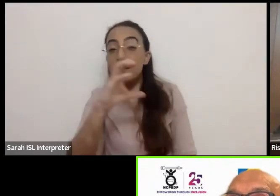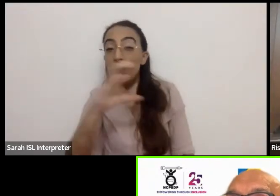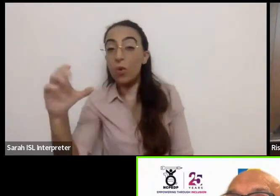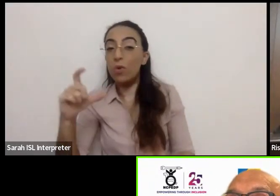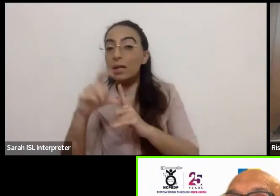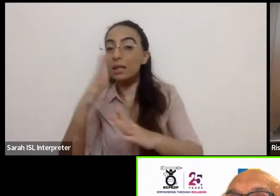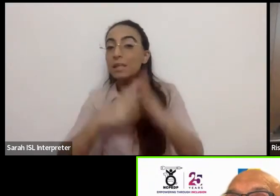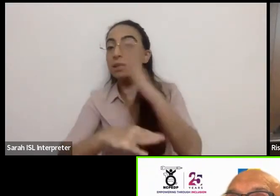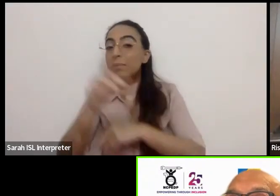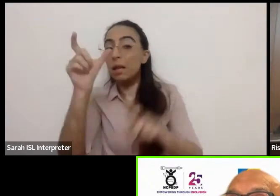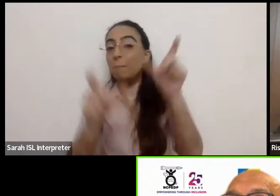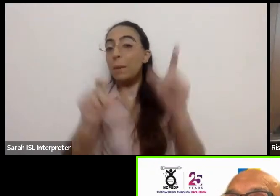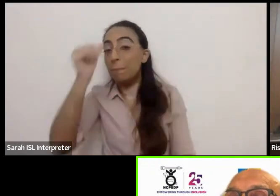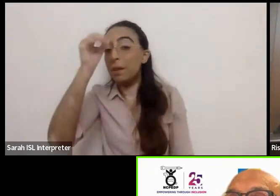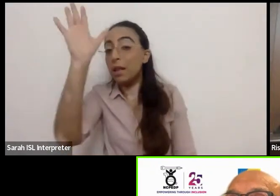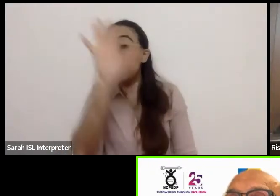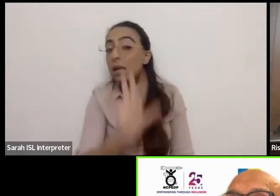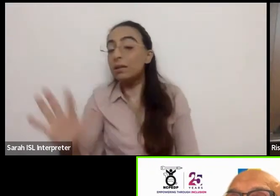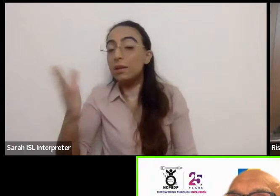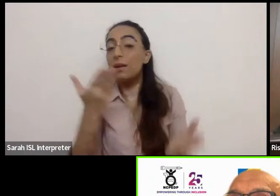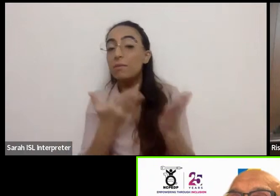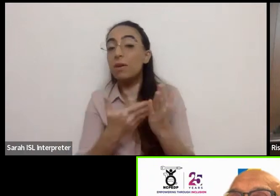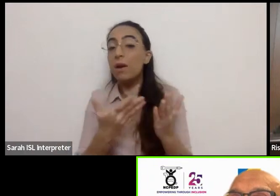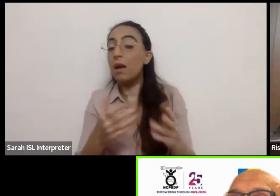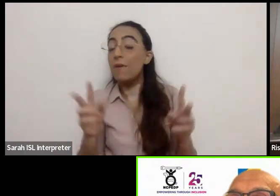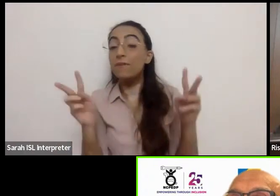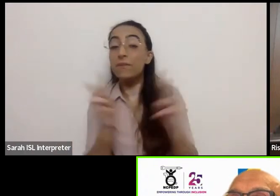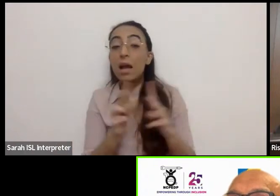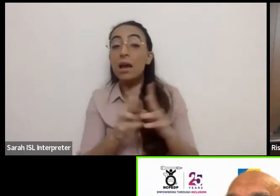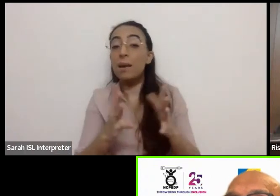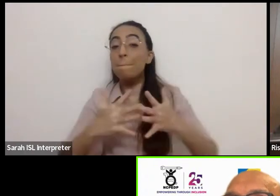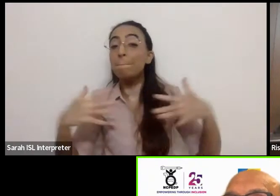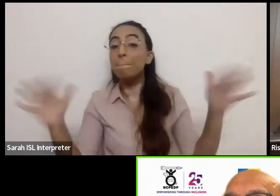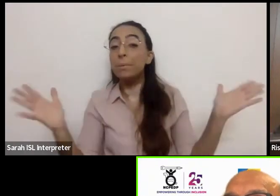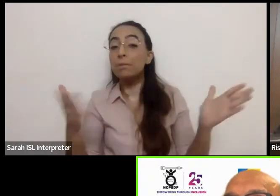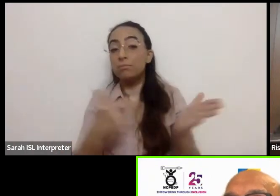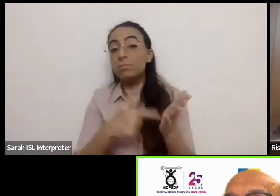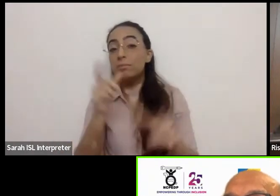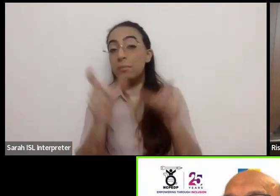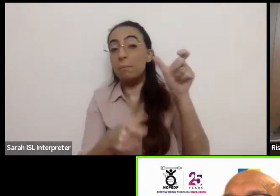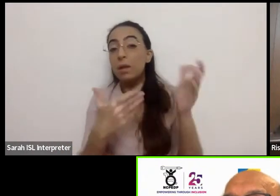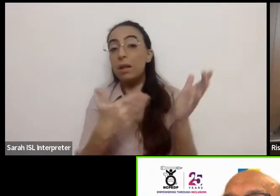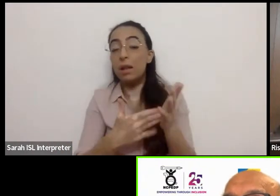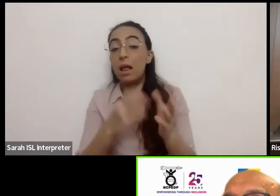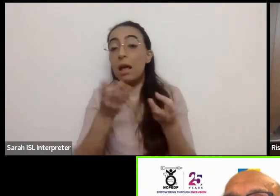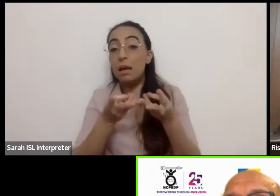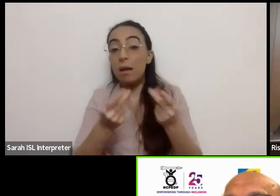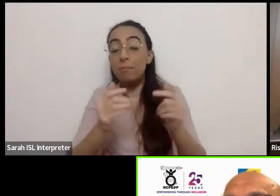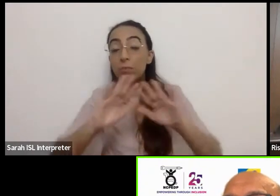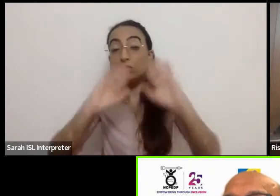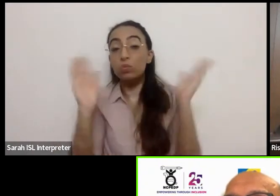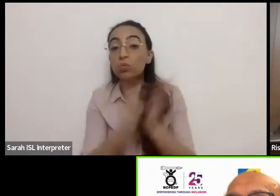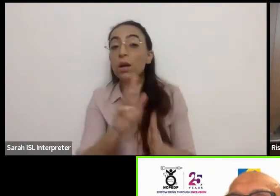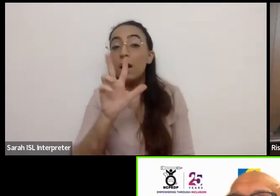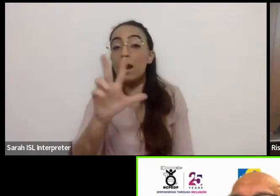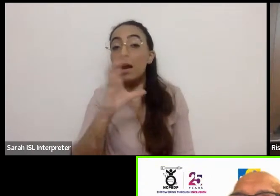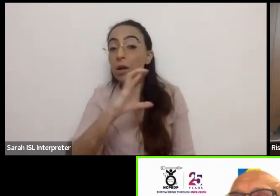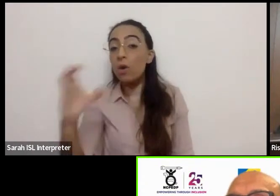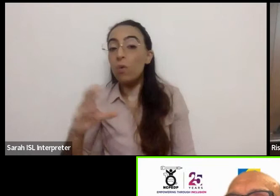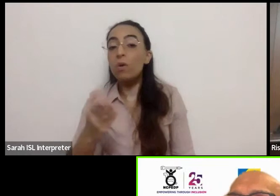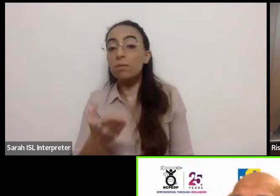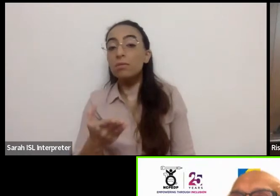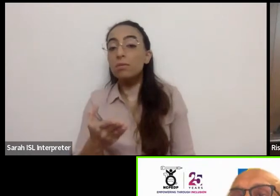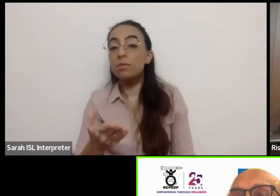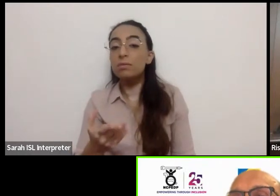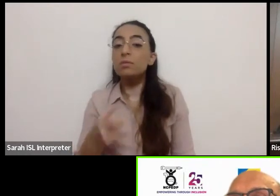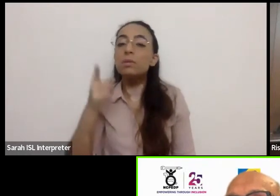people with disabilities, that's a very significant population. People may argue it's 8